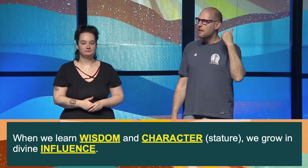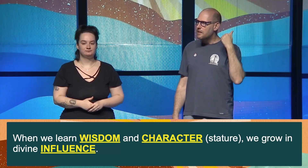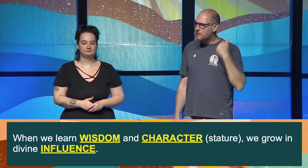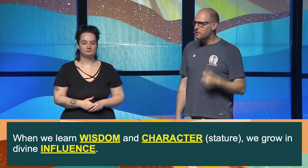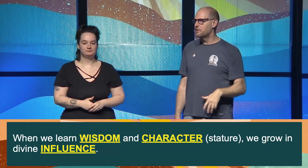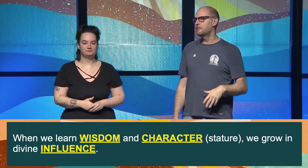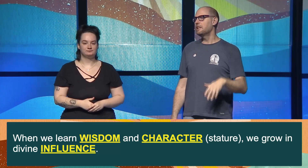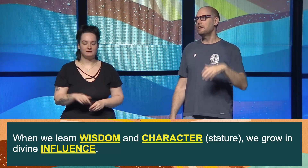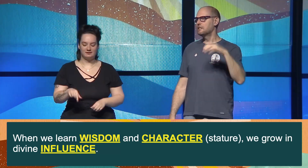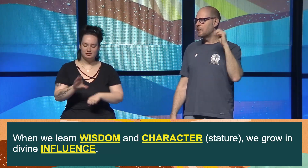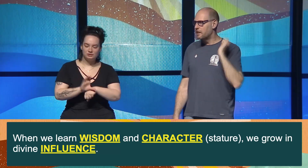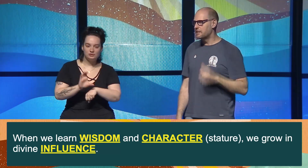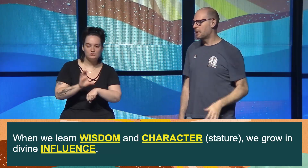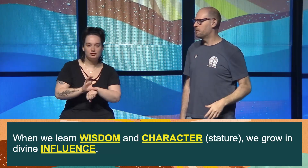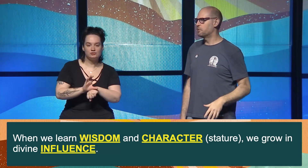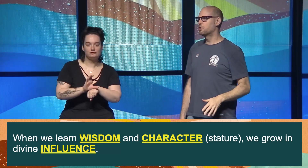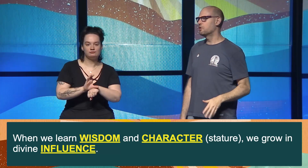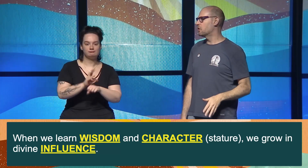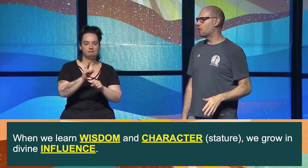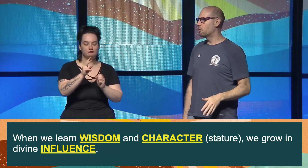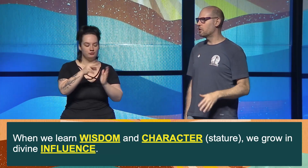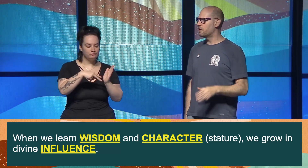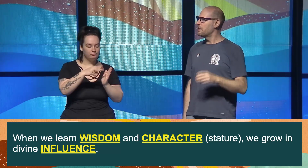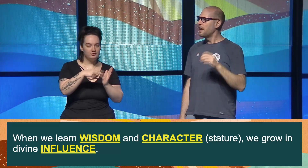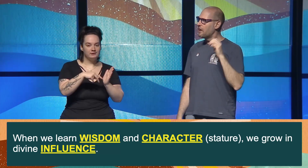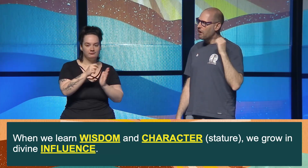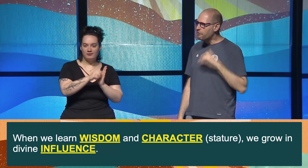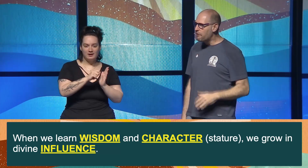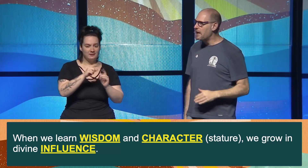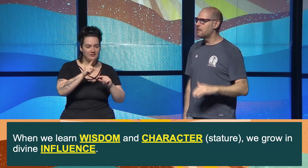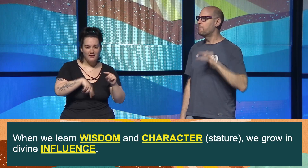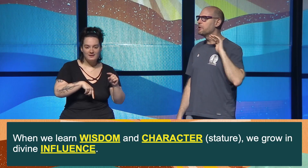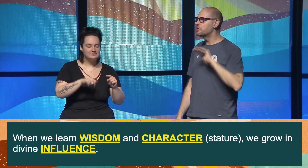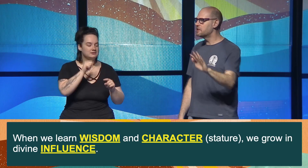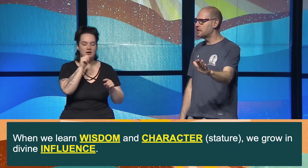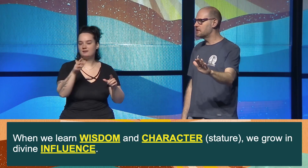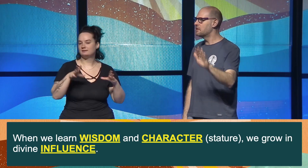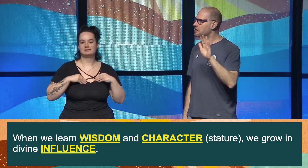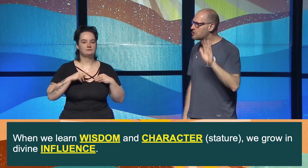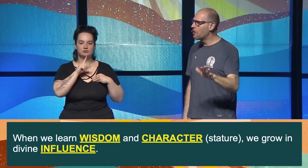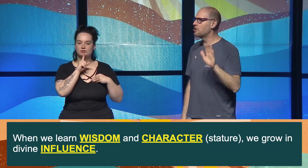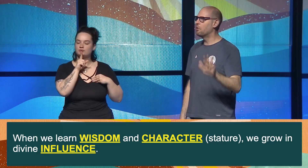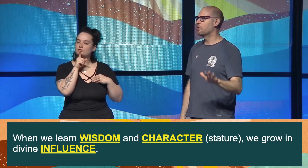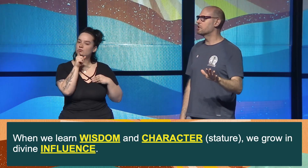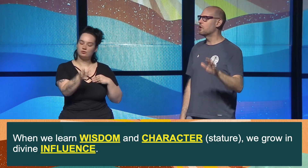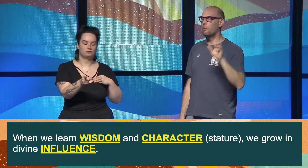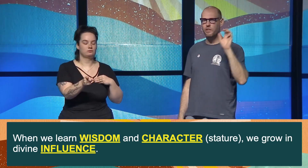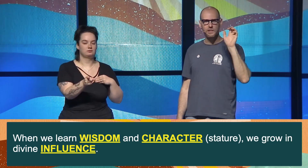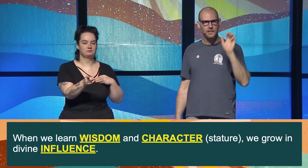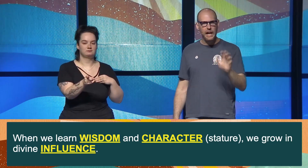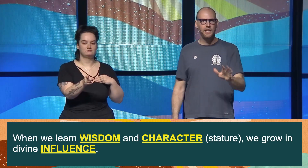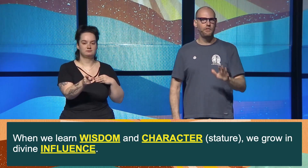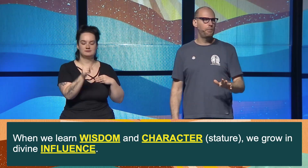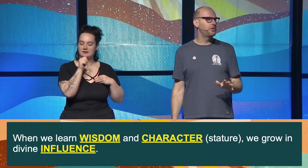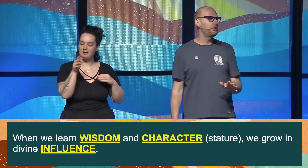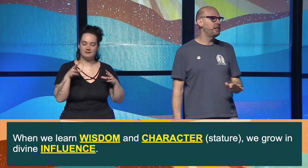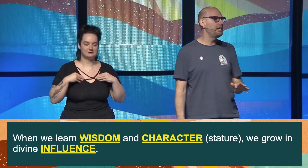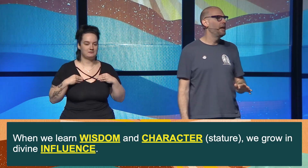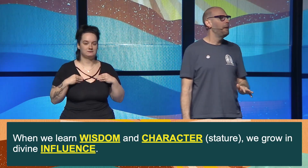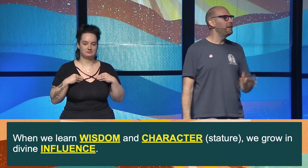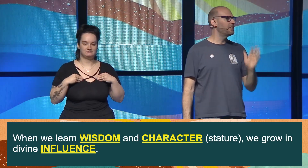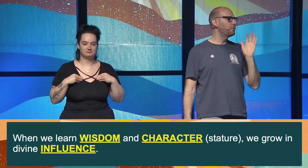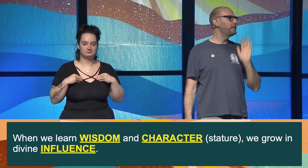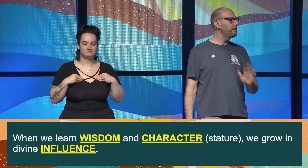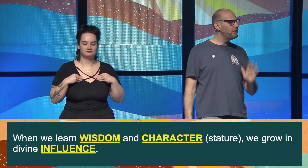say illiteracy is an unacceptable truth in our world, and our faith pushes us into the dark corners where there is lack of